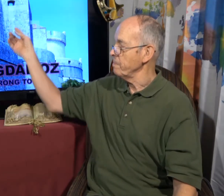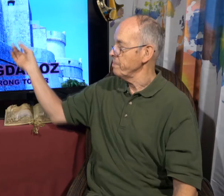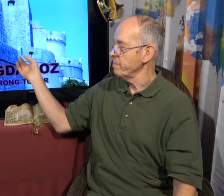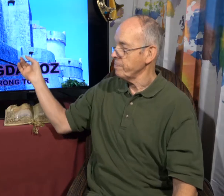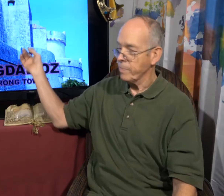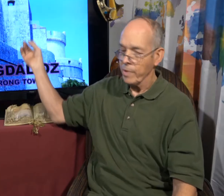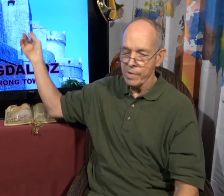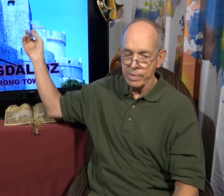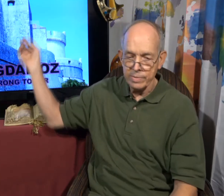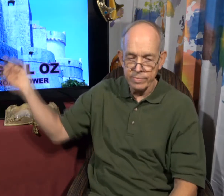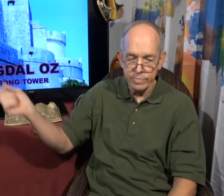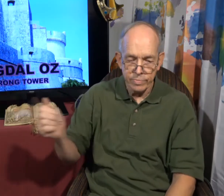Is it busy?